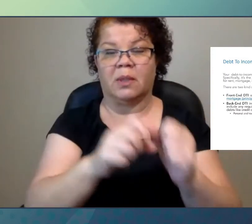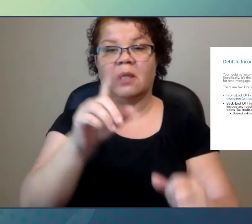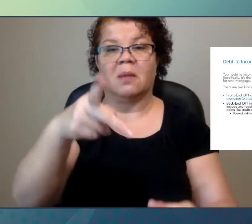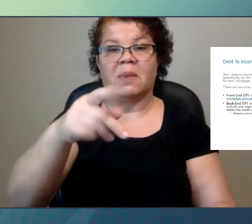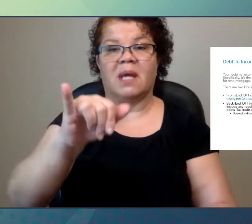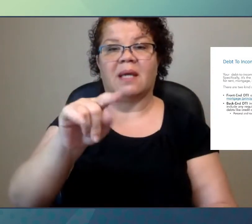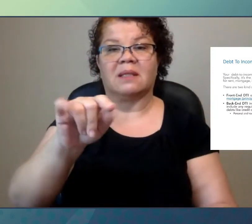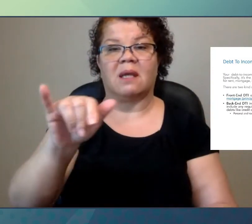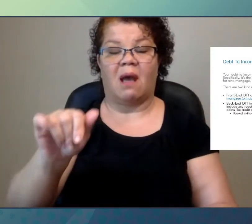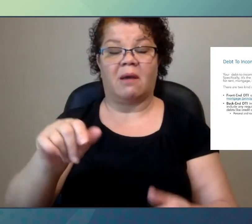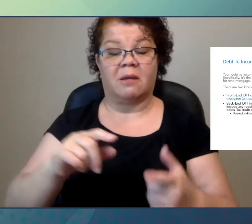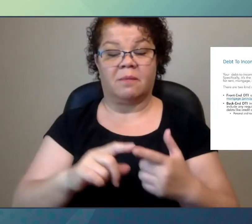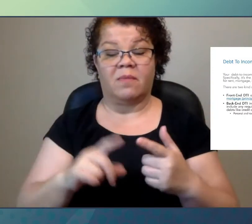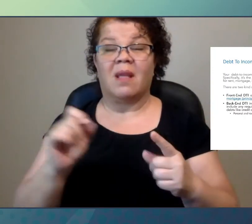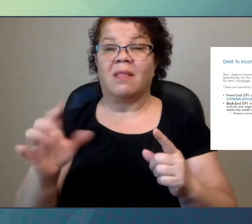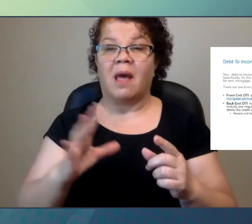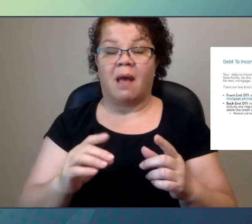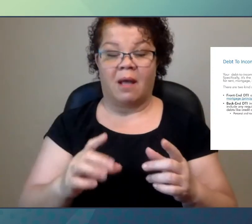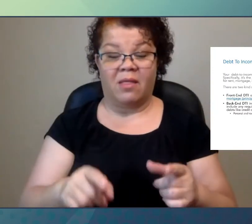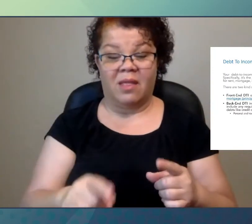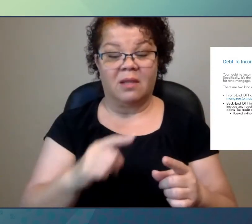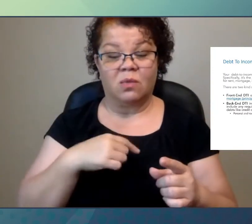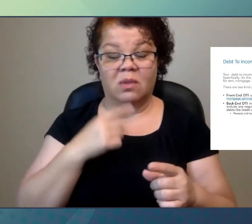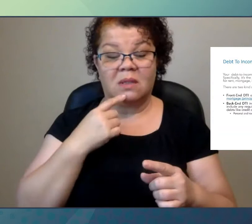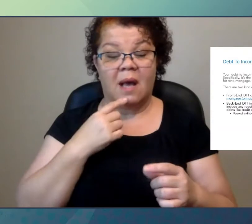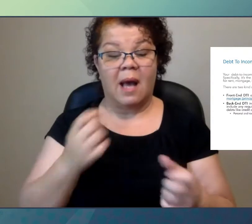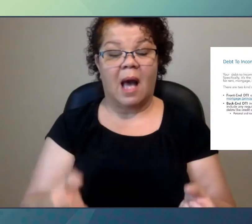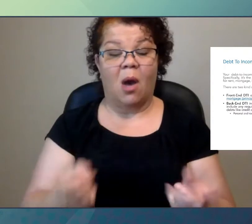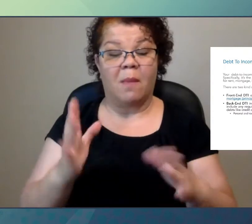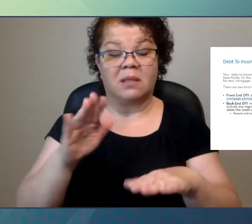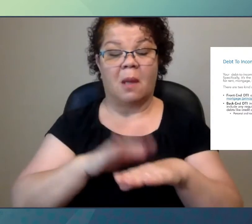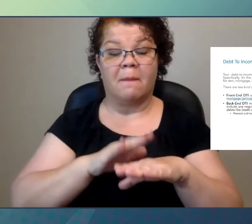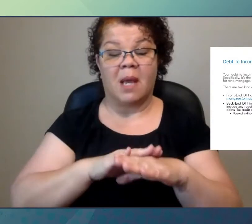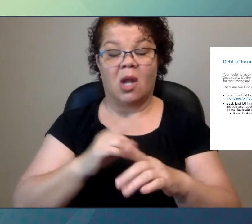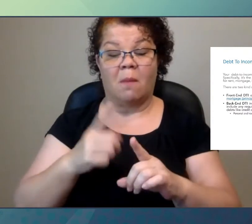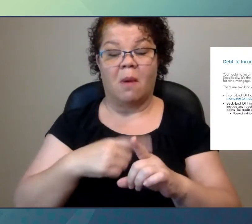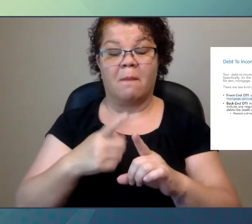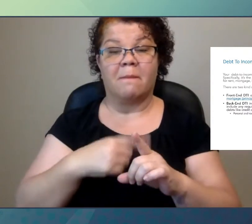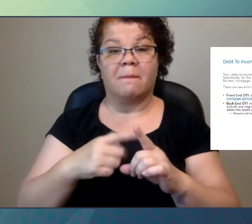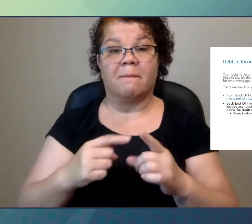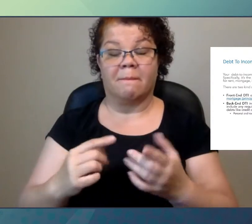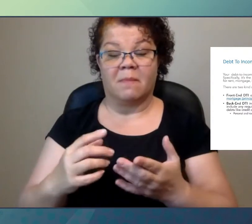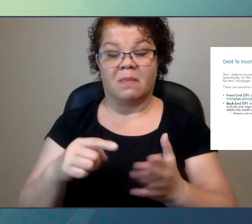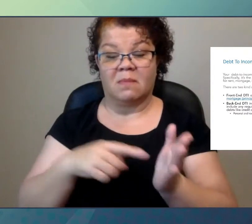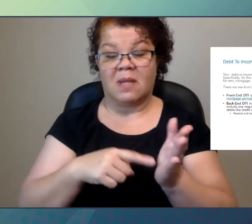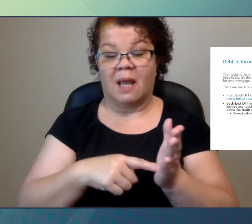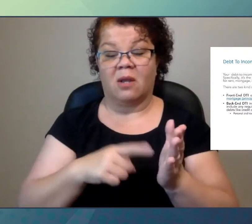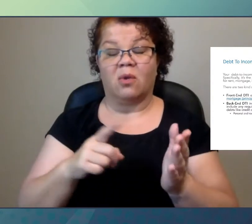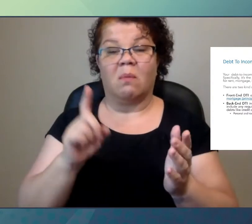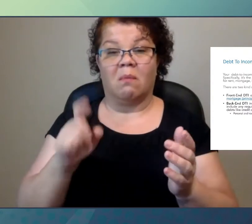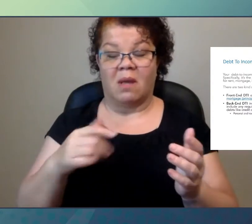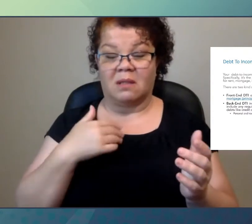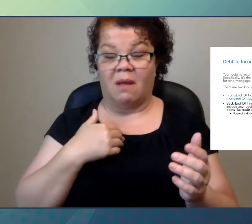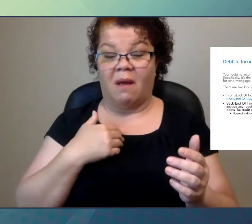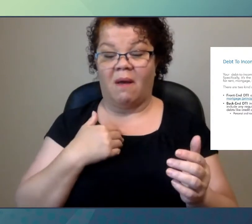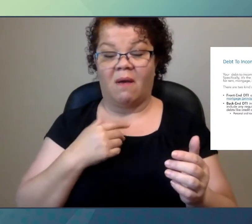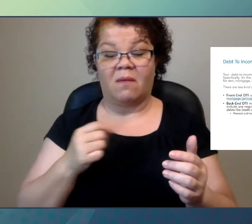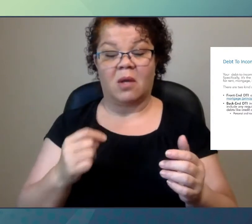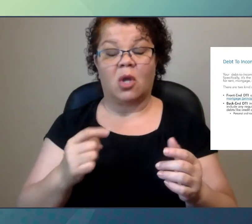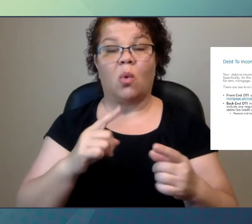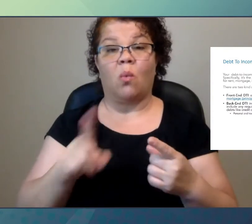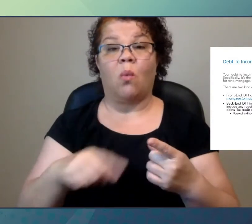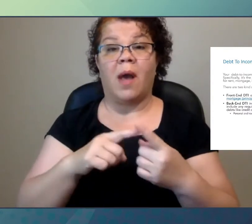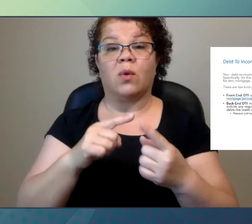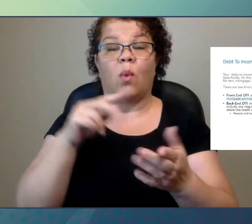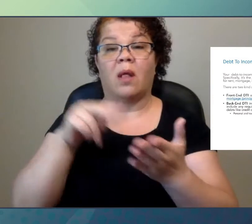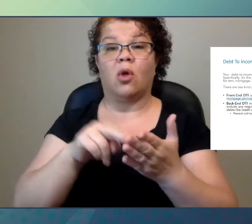that would be the minimum monthly payment that you have to make based on the credit report information. Once we pull the credit report, we're